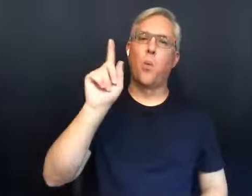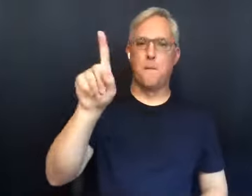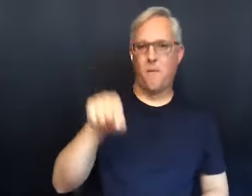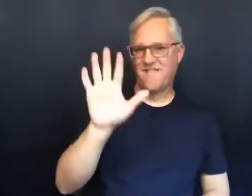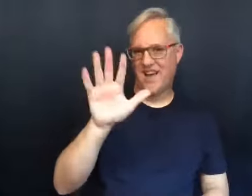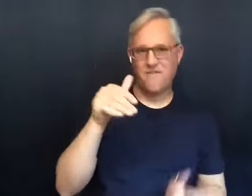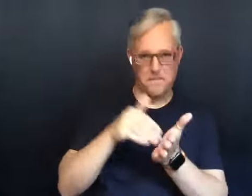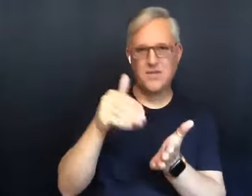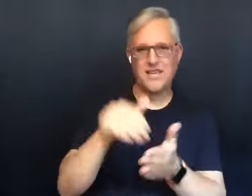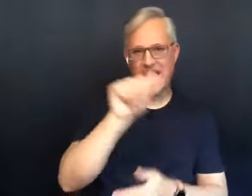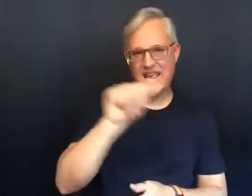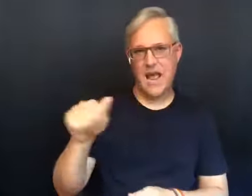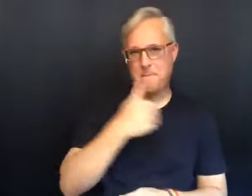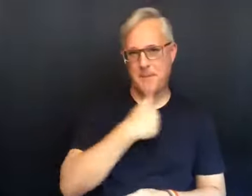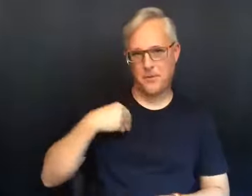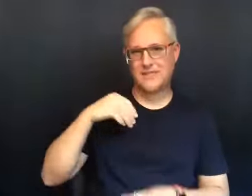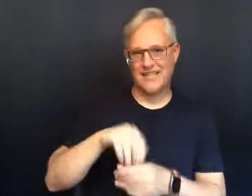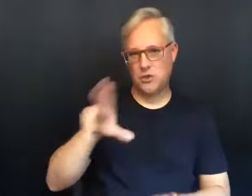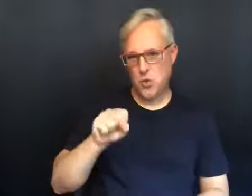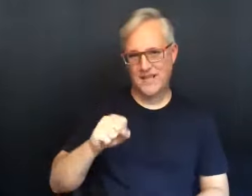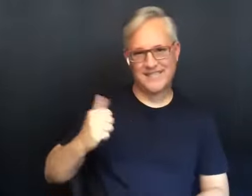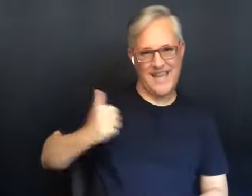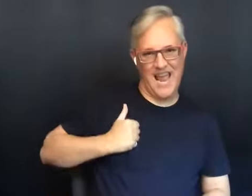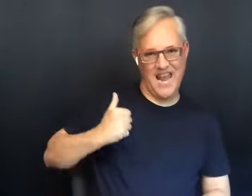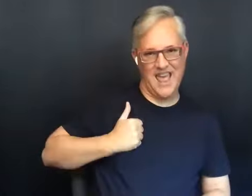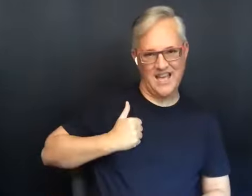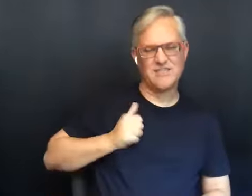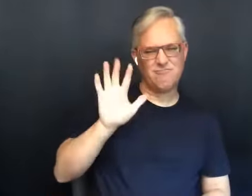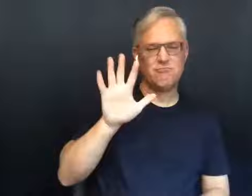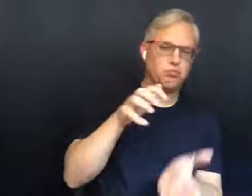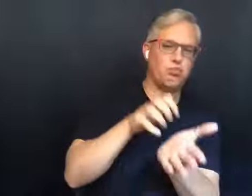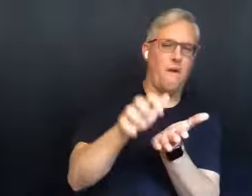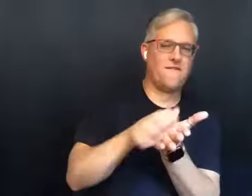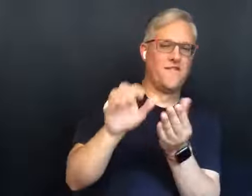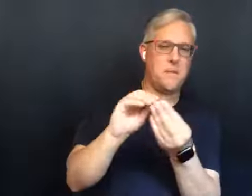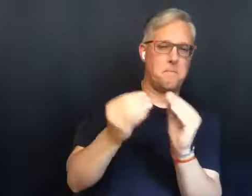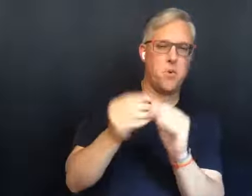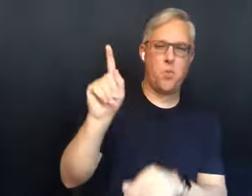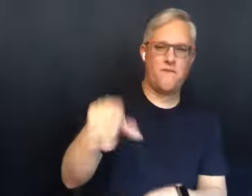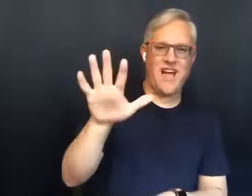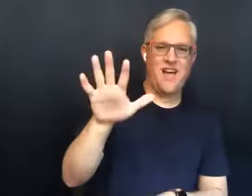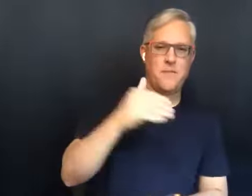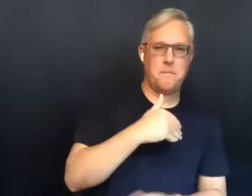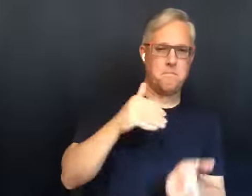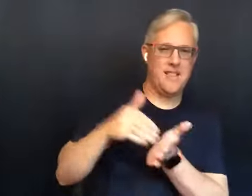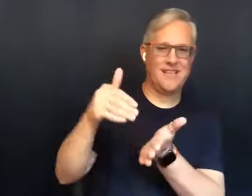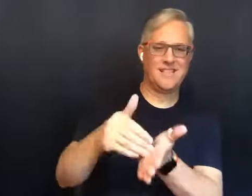there's roughly 1.5 million AA members in the United States and Canada, I think. I didn't look them up, but I think that's